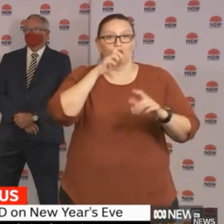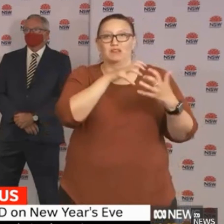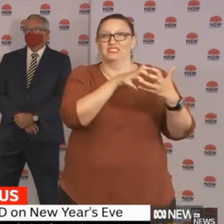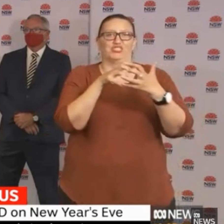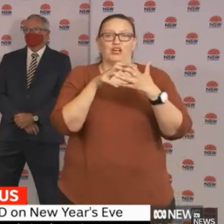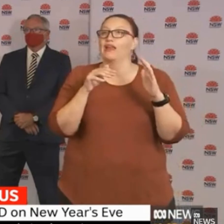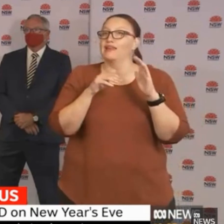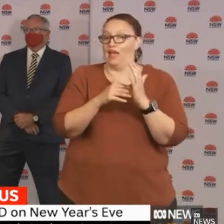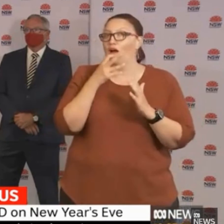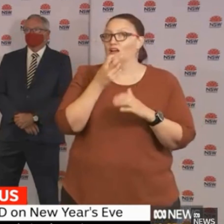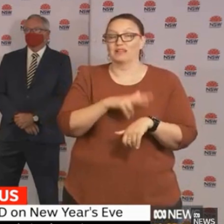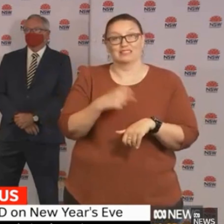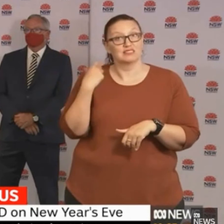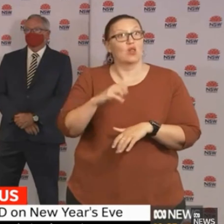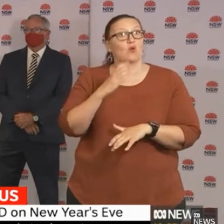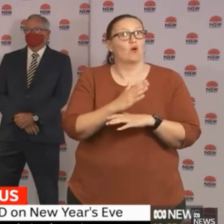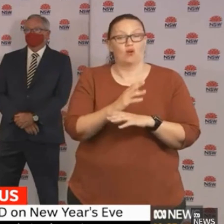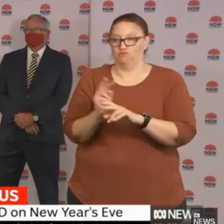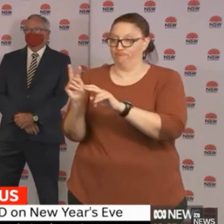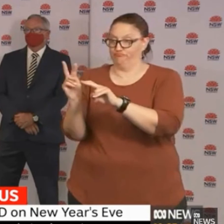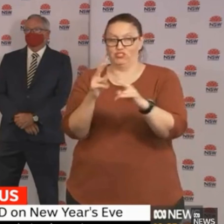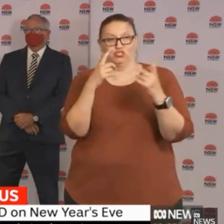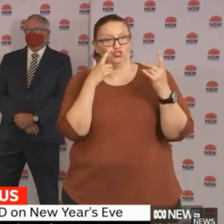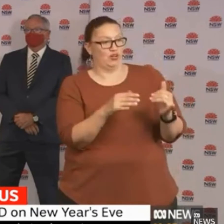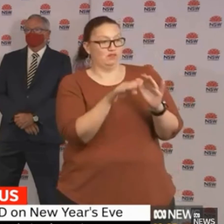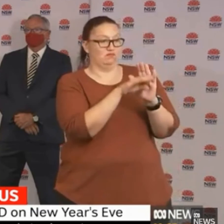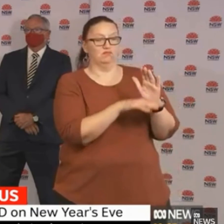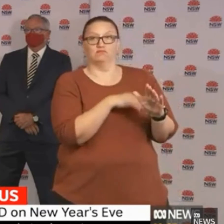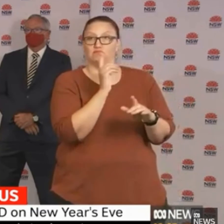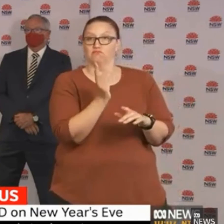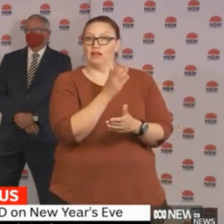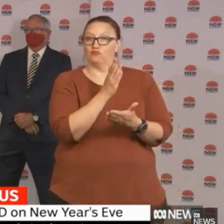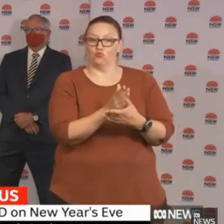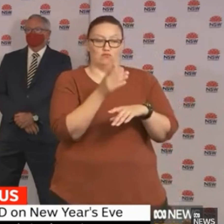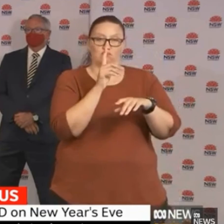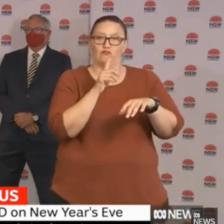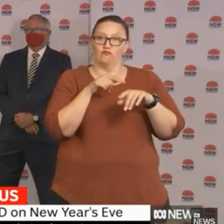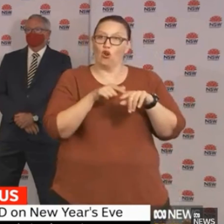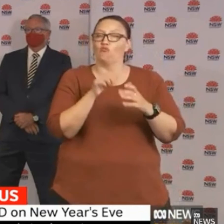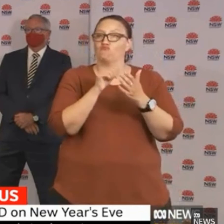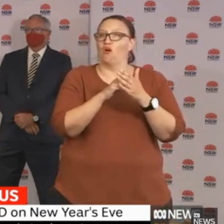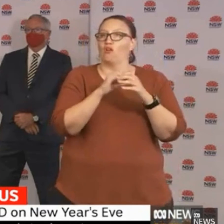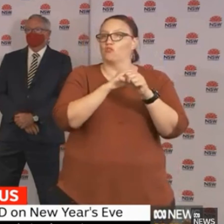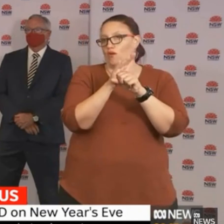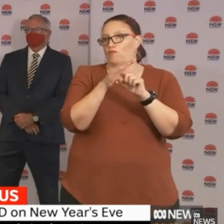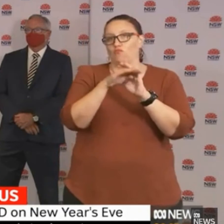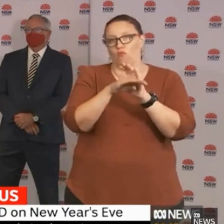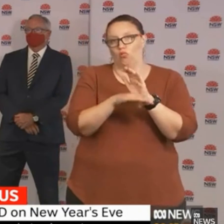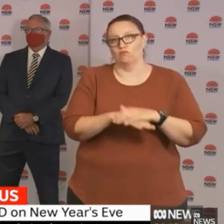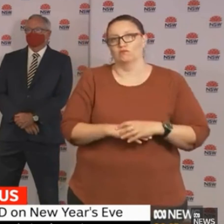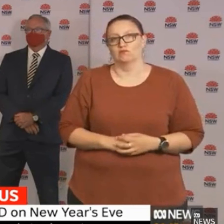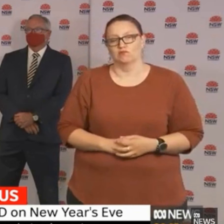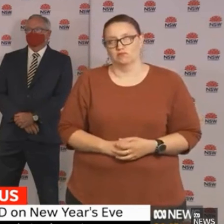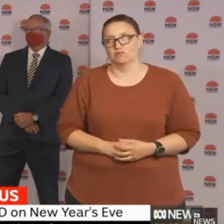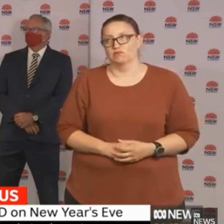extra compliance responsibilities on New Year's Eve to make sure all businesses and their patrons are doing the right thing. The vast majority are, but we just can't